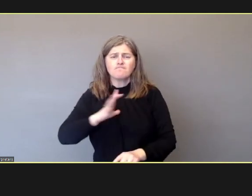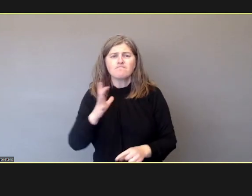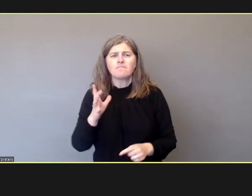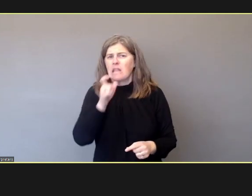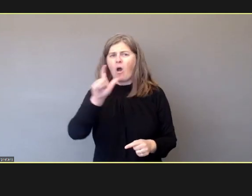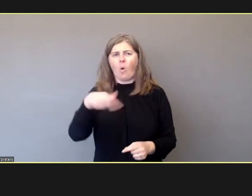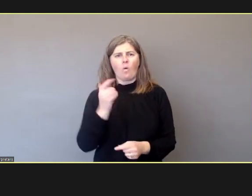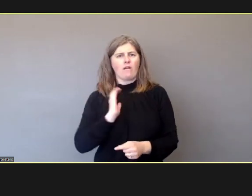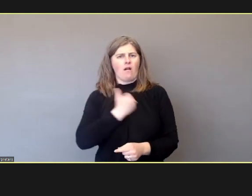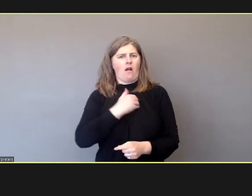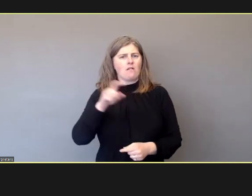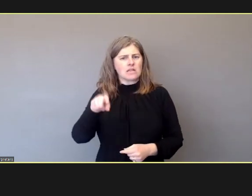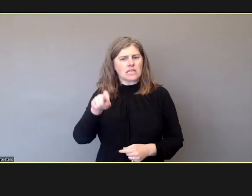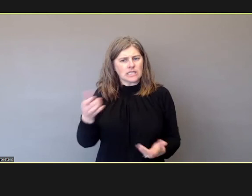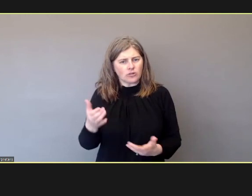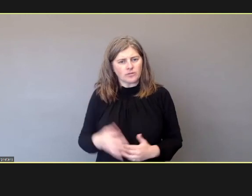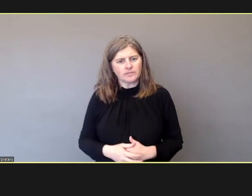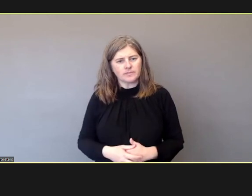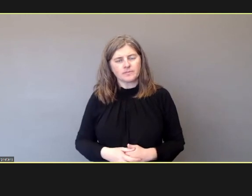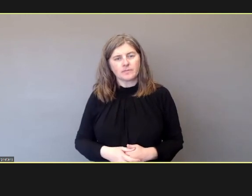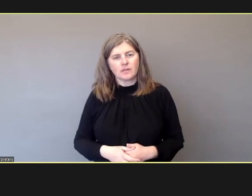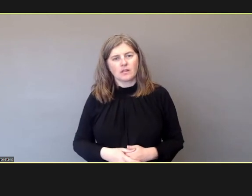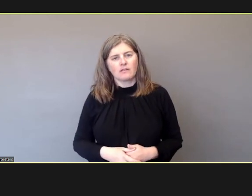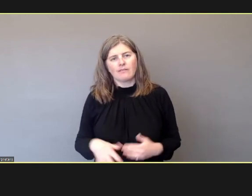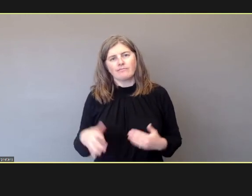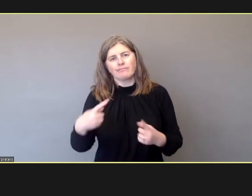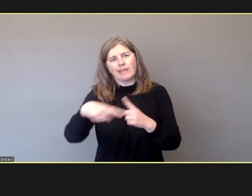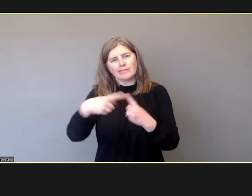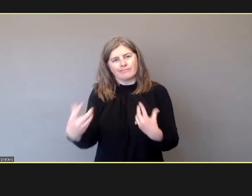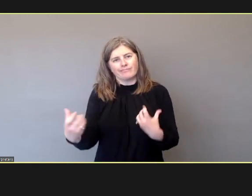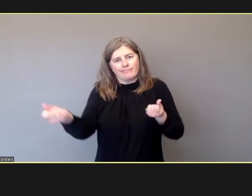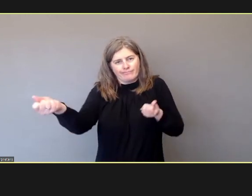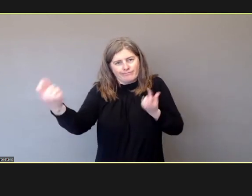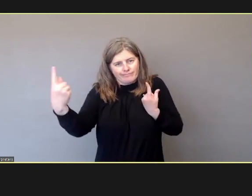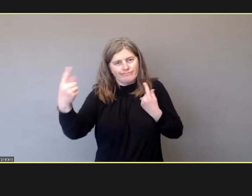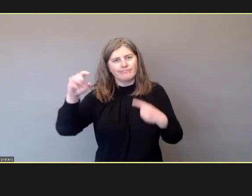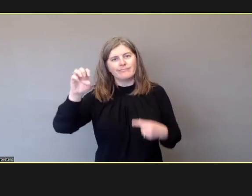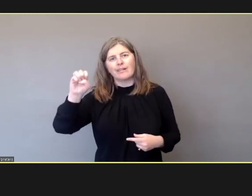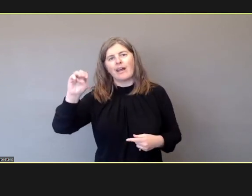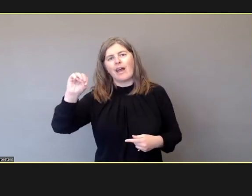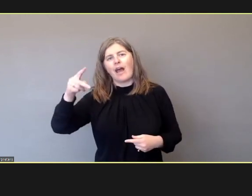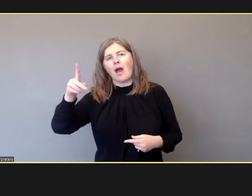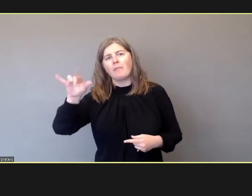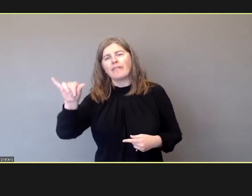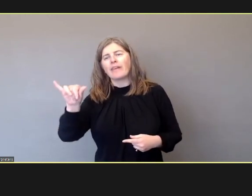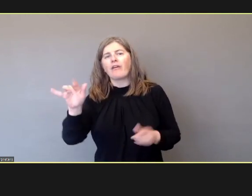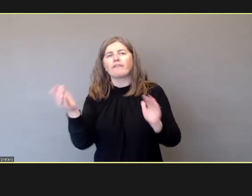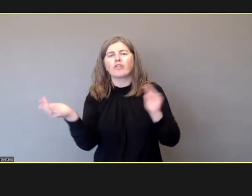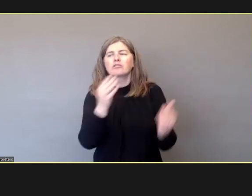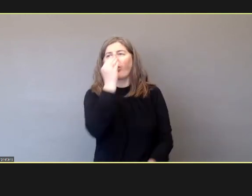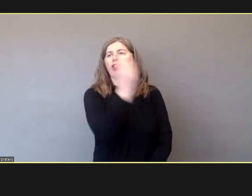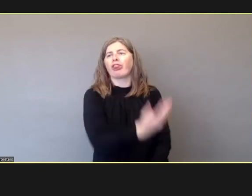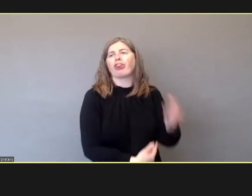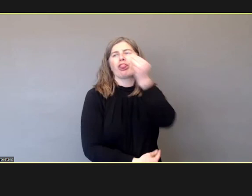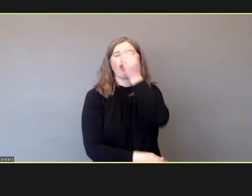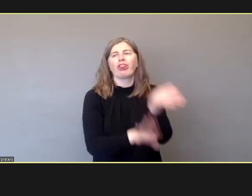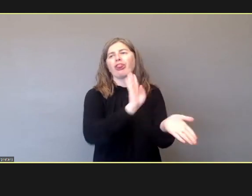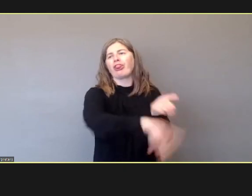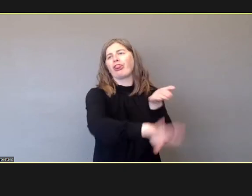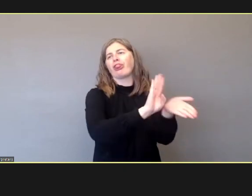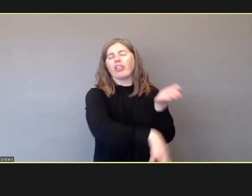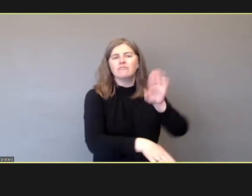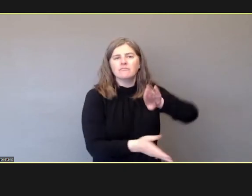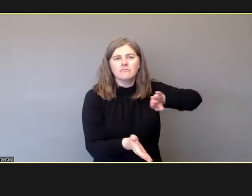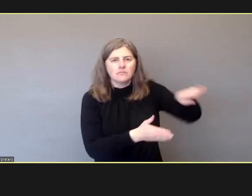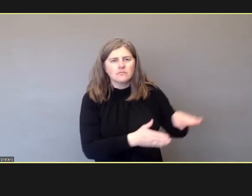own needs at play here, and that empathy versus apathy, really trying to find a solution, the best possible